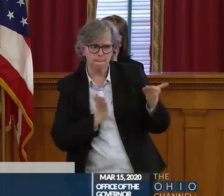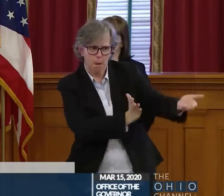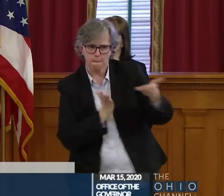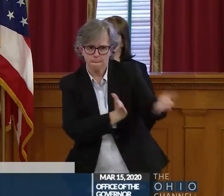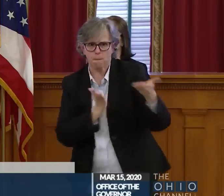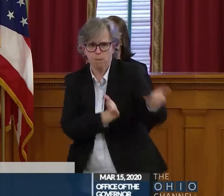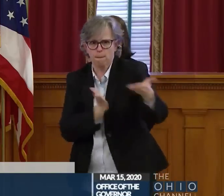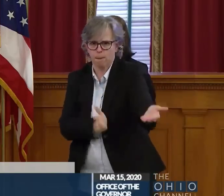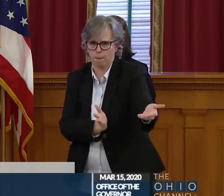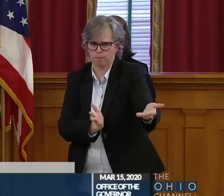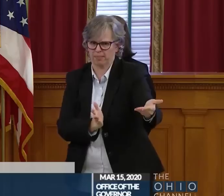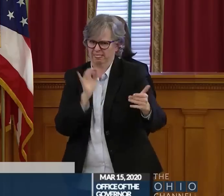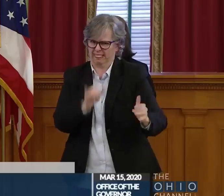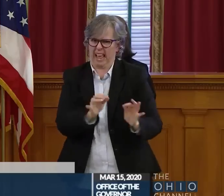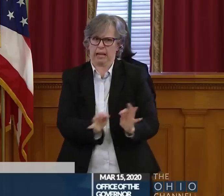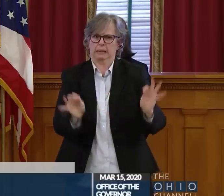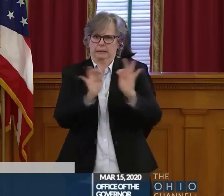call